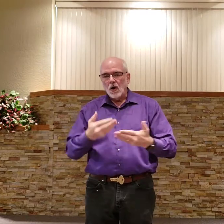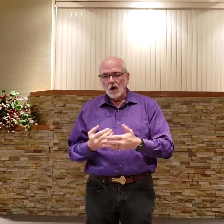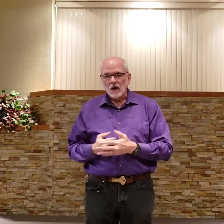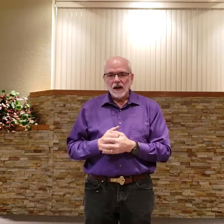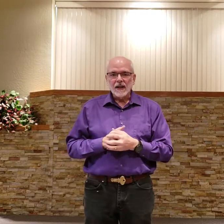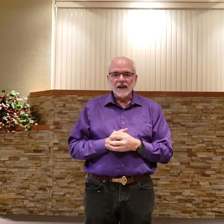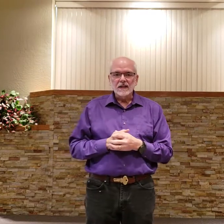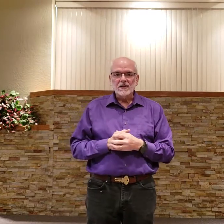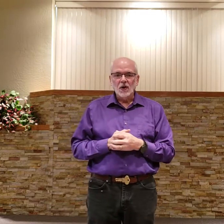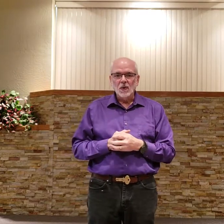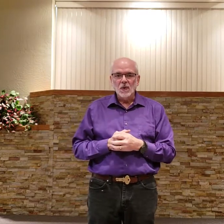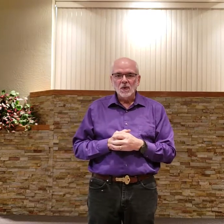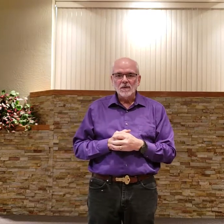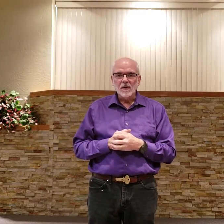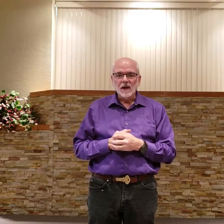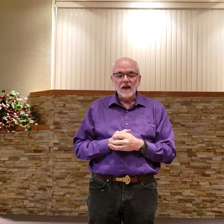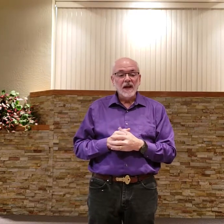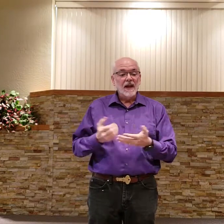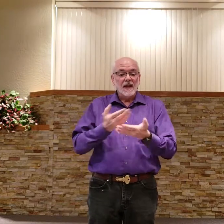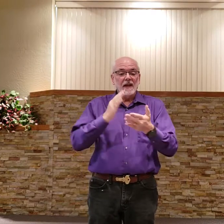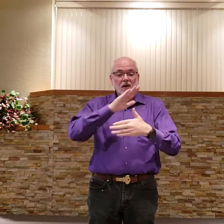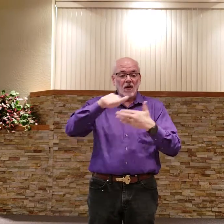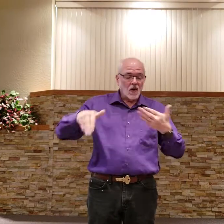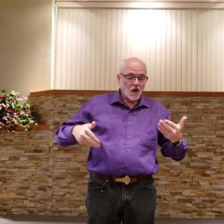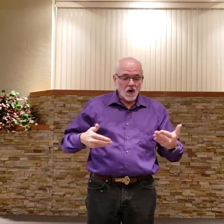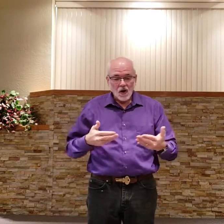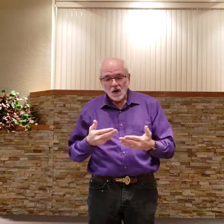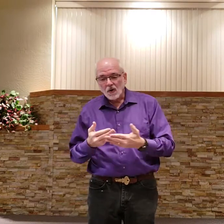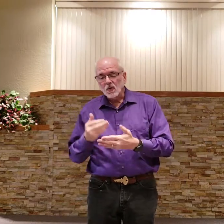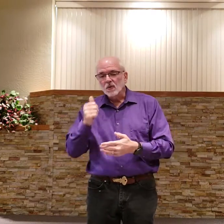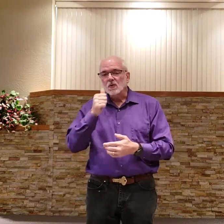All is the who, okay? Here, all who